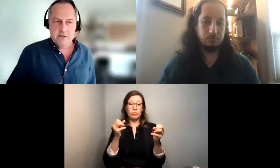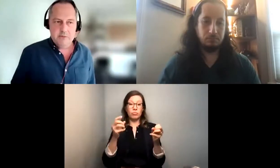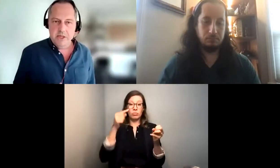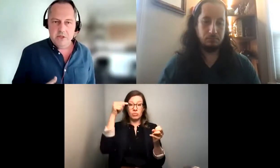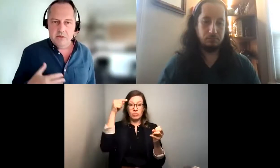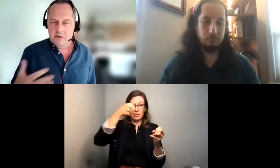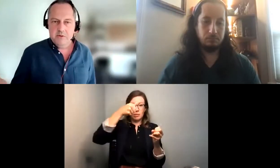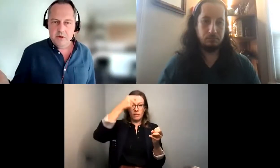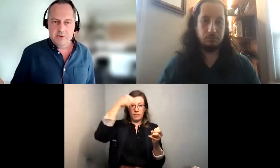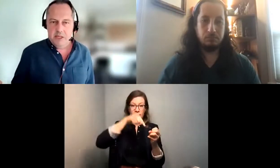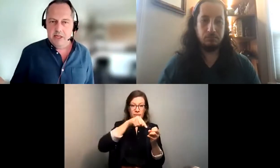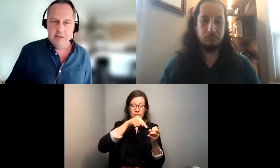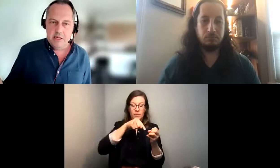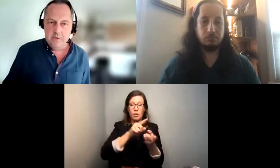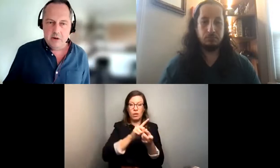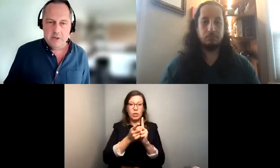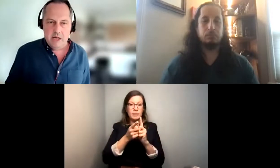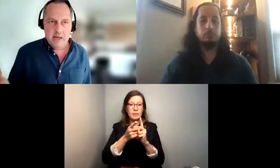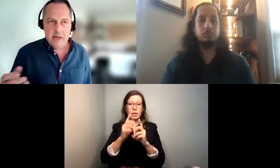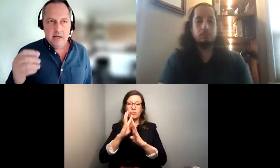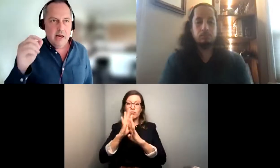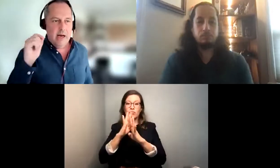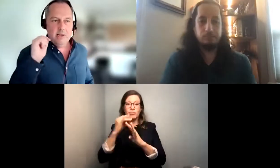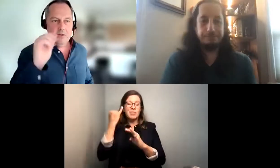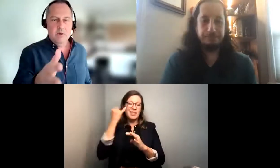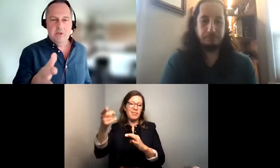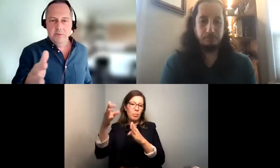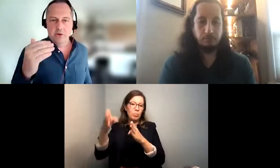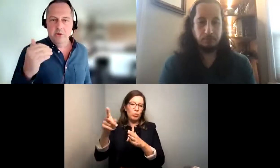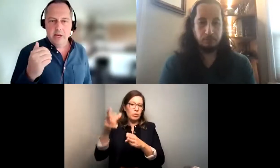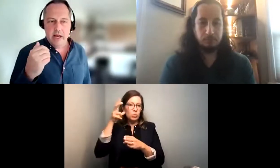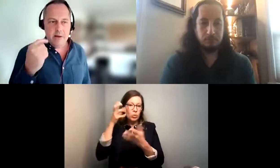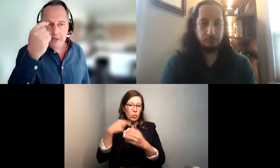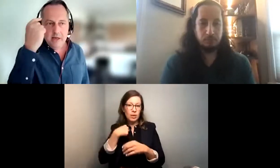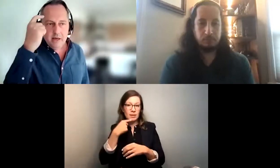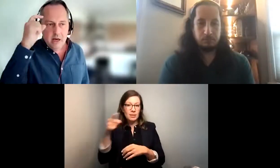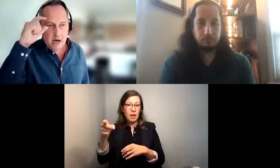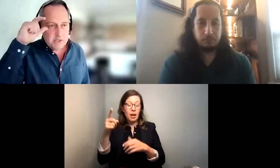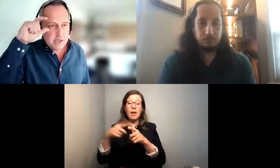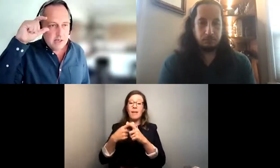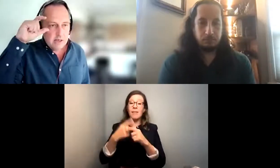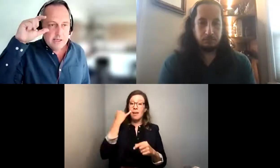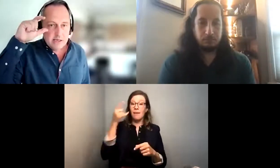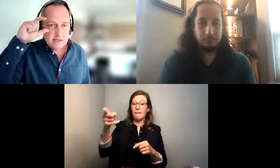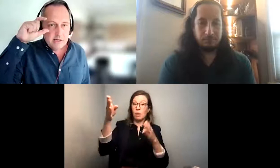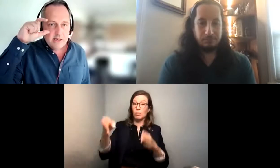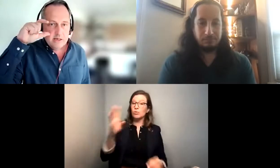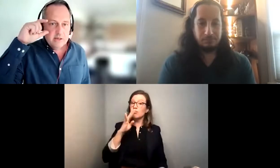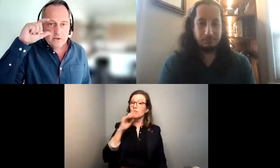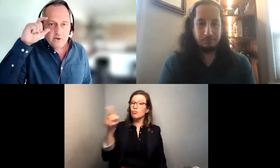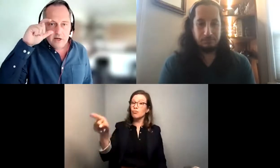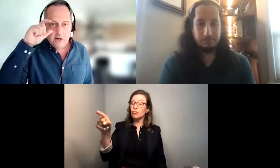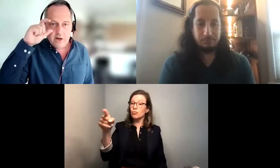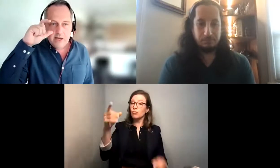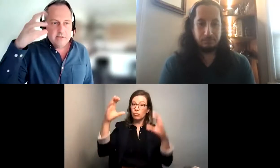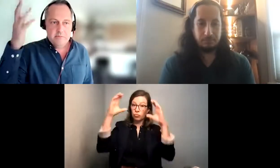that into speech if somebody needed to hear what I was saying. And when somebody's talking at me, I would see a little inset signer